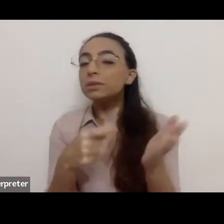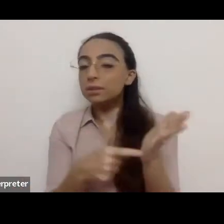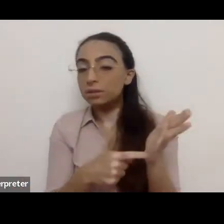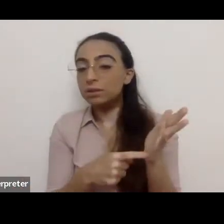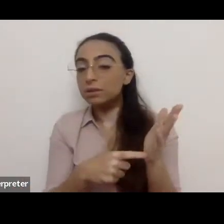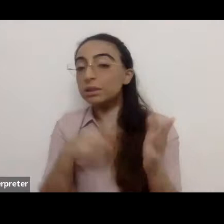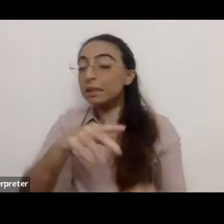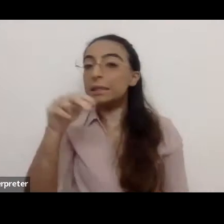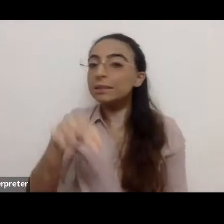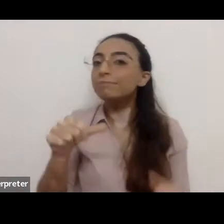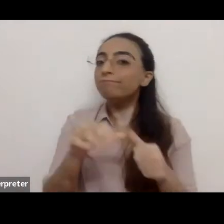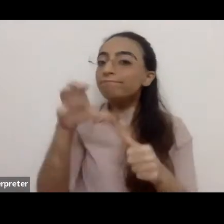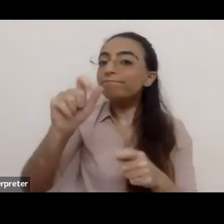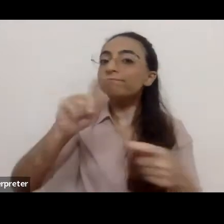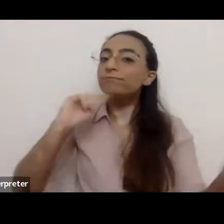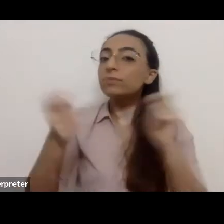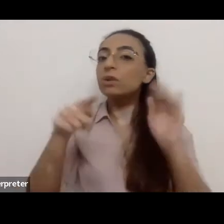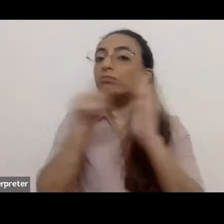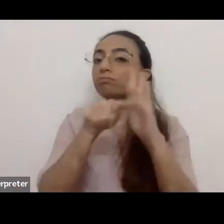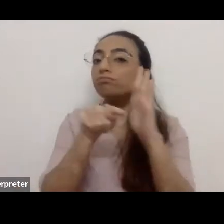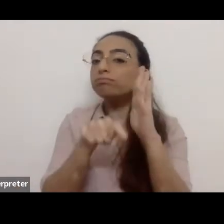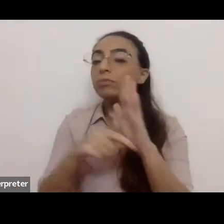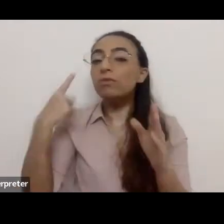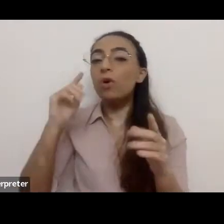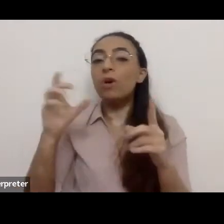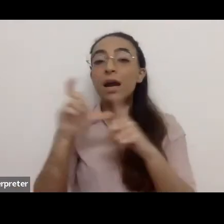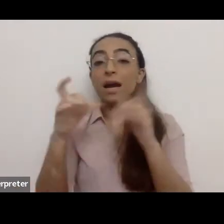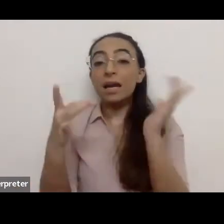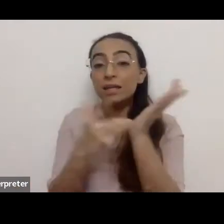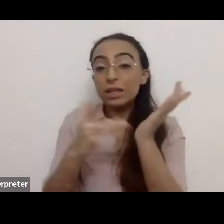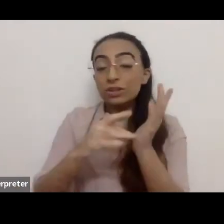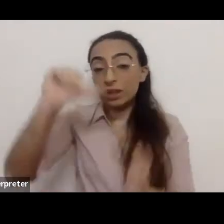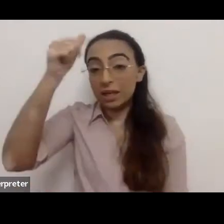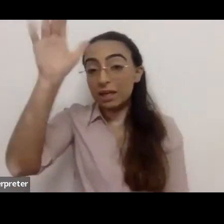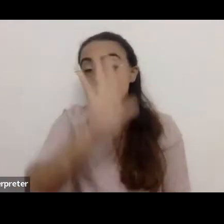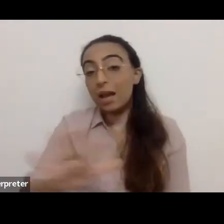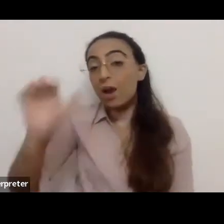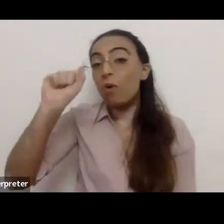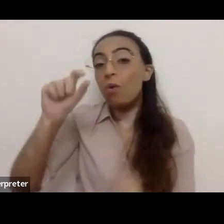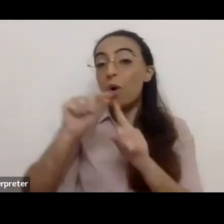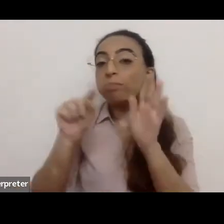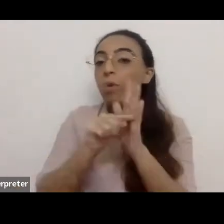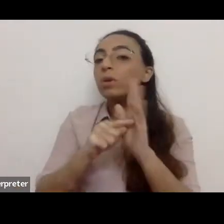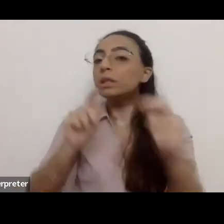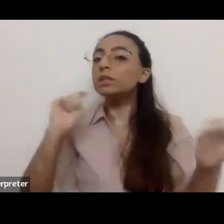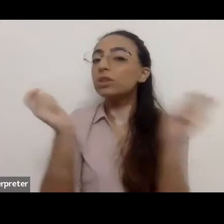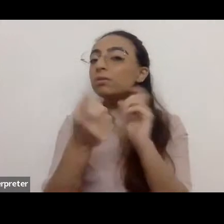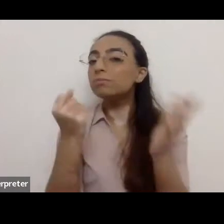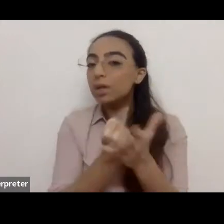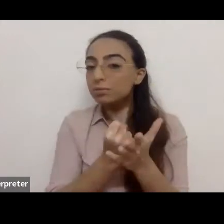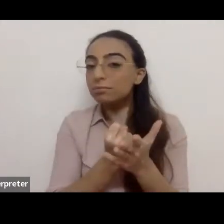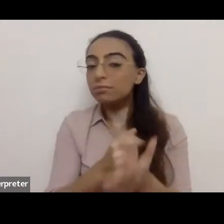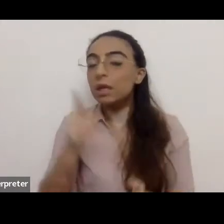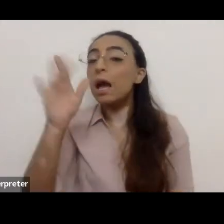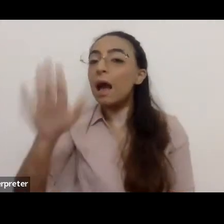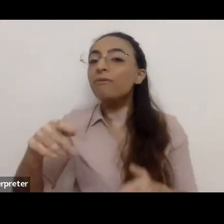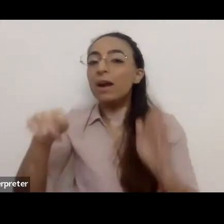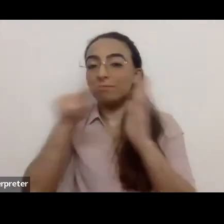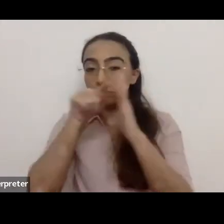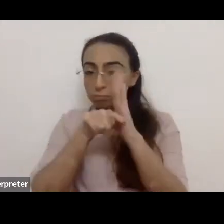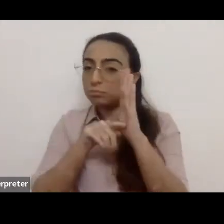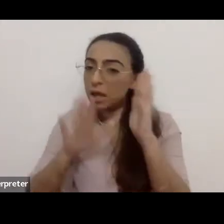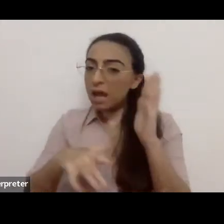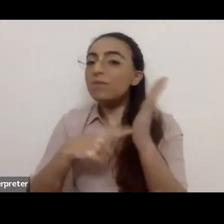there is need to change the guidelines of the government websites. They have a guideline, but I think in its implementation, there